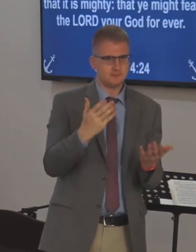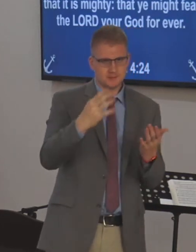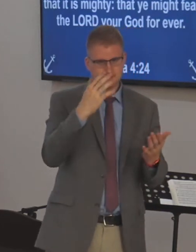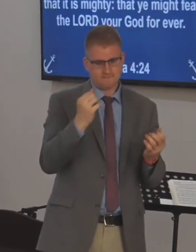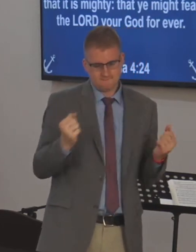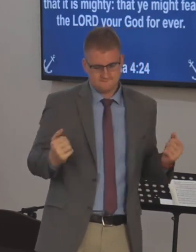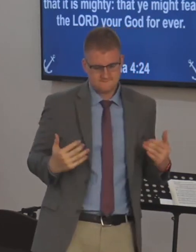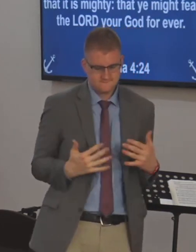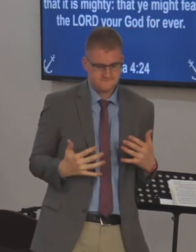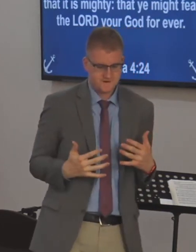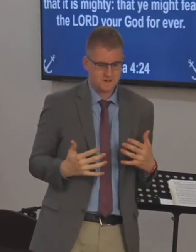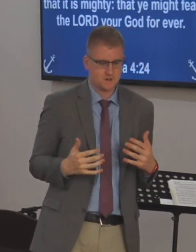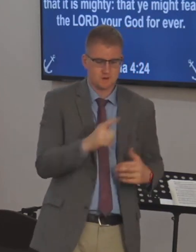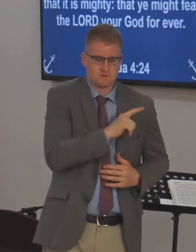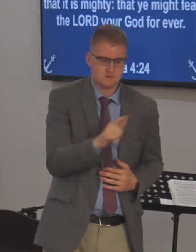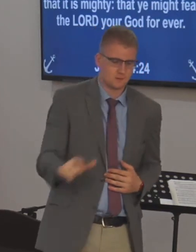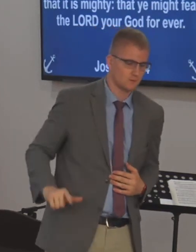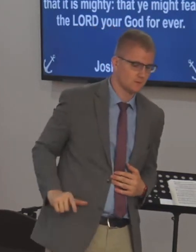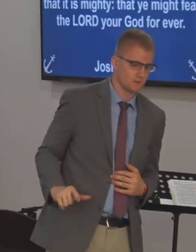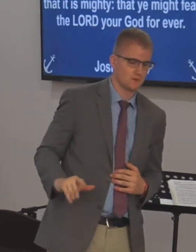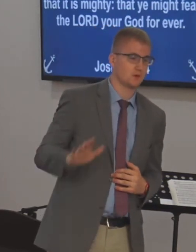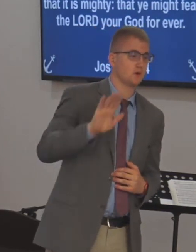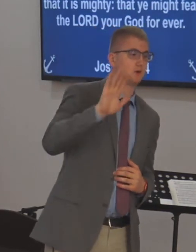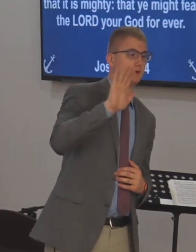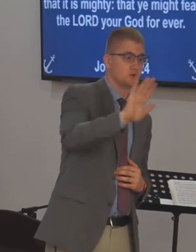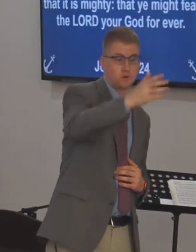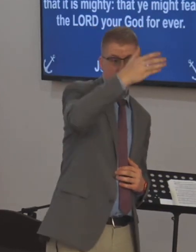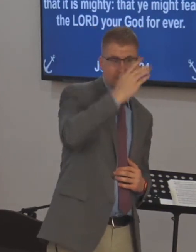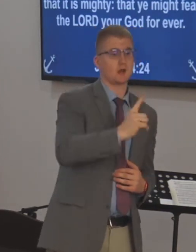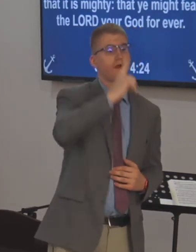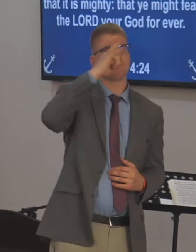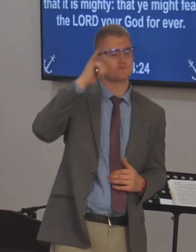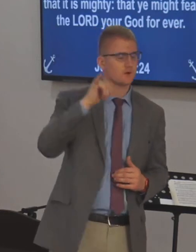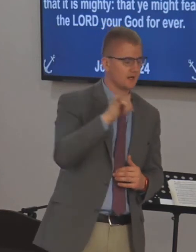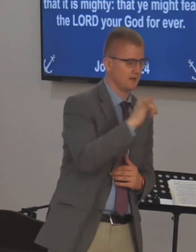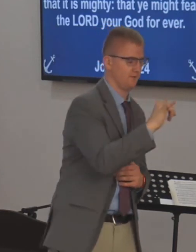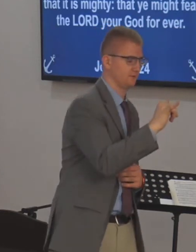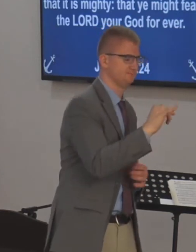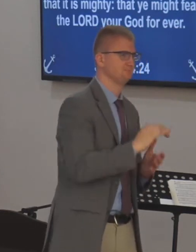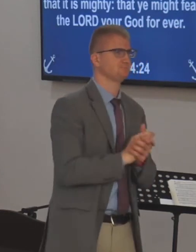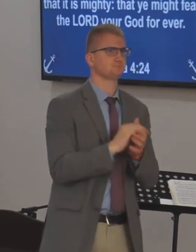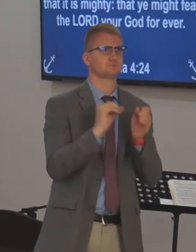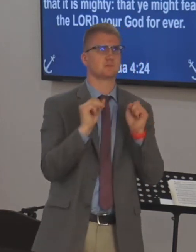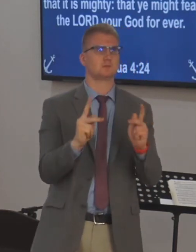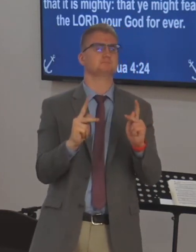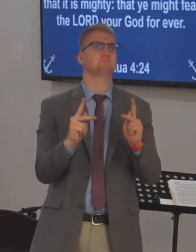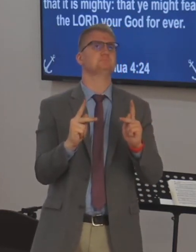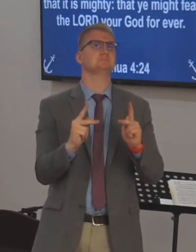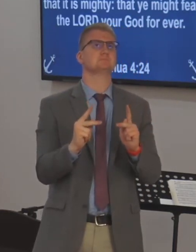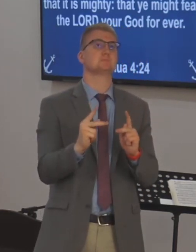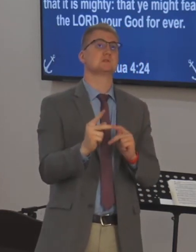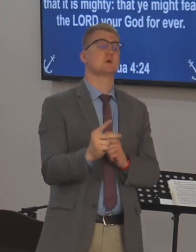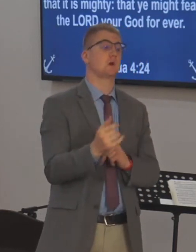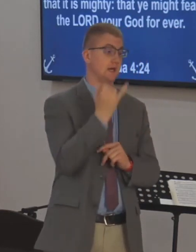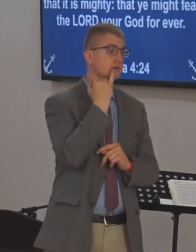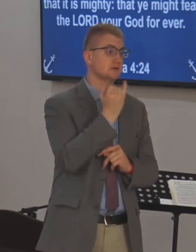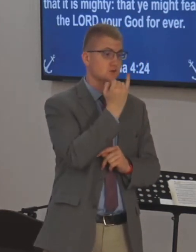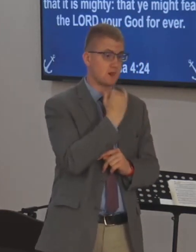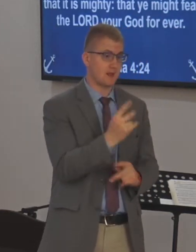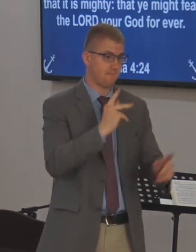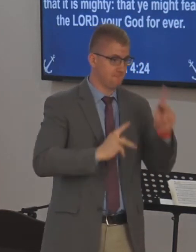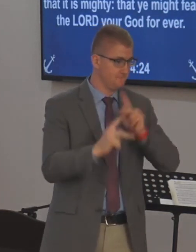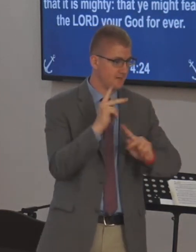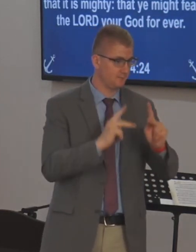God forever. We are his children. Do you realize that these people, they went 40 years in the